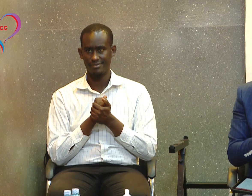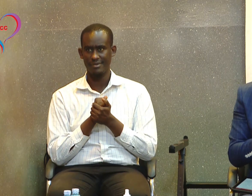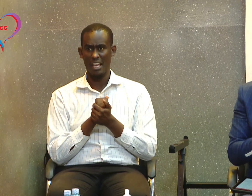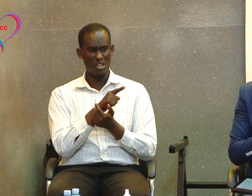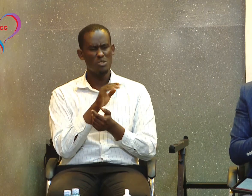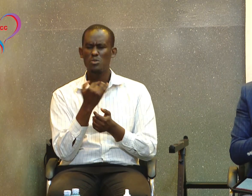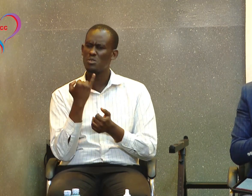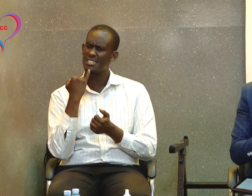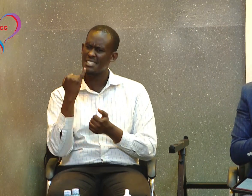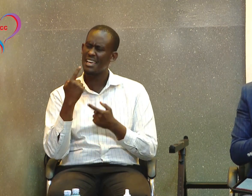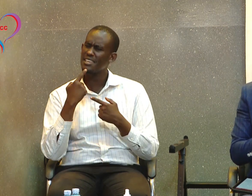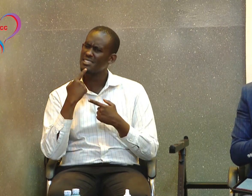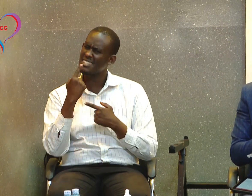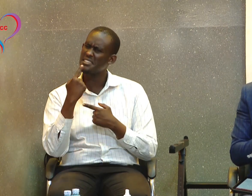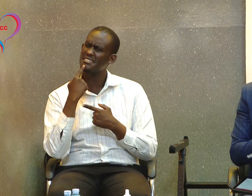God?